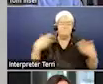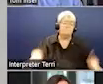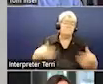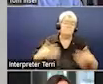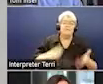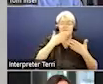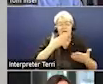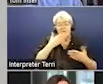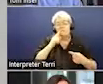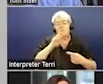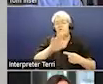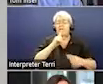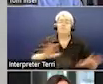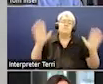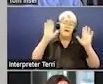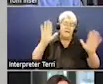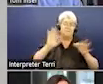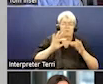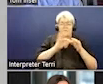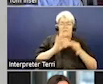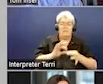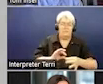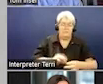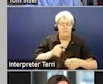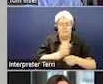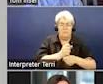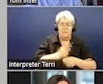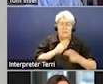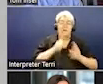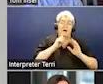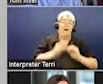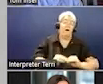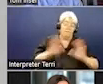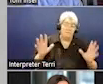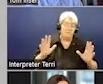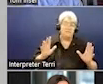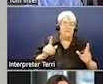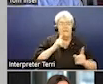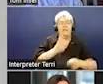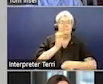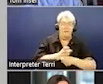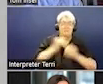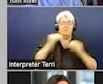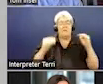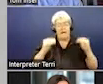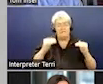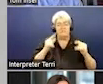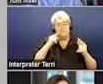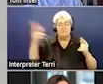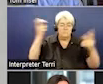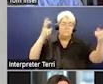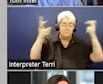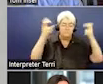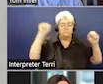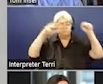the incredible connections that you made. Obviously, it was a difficult balance to kind of put these together, but you did